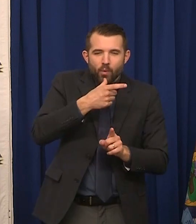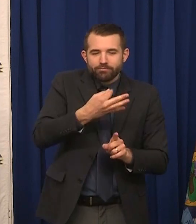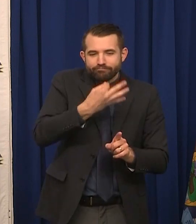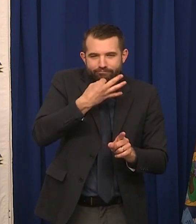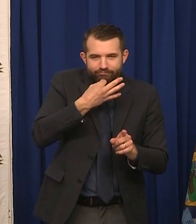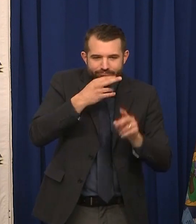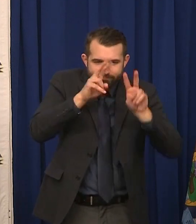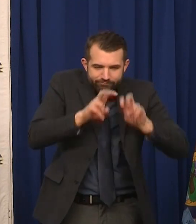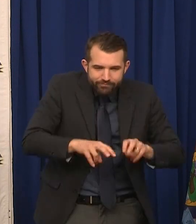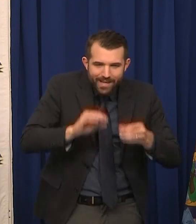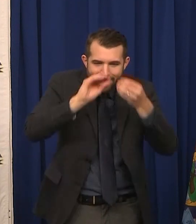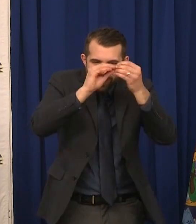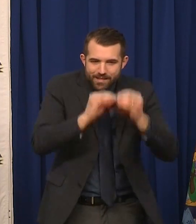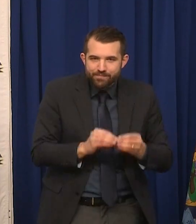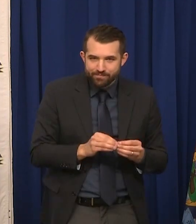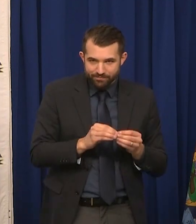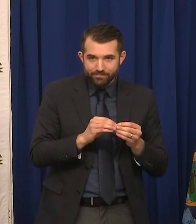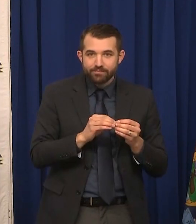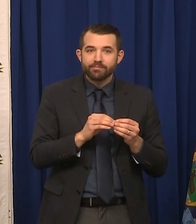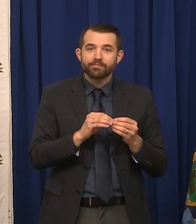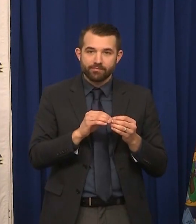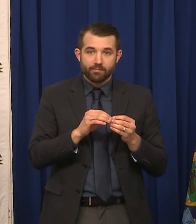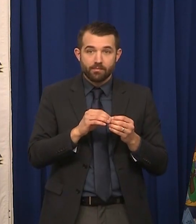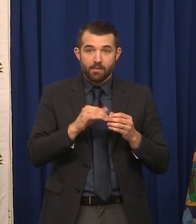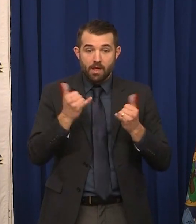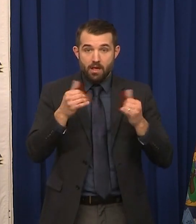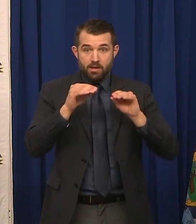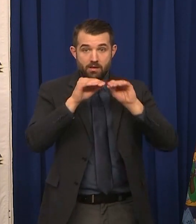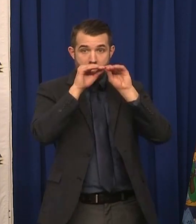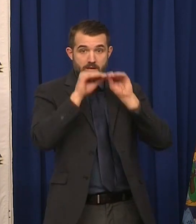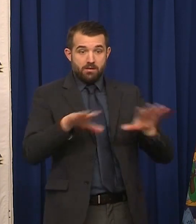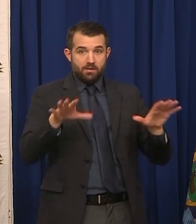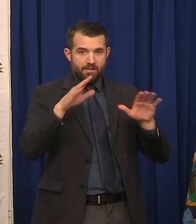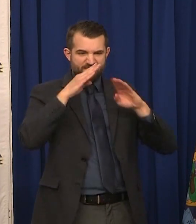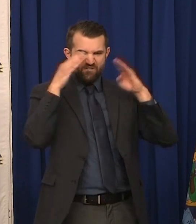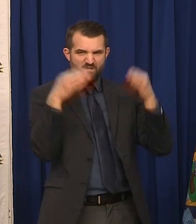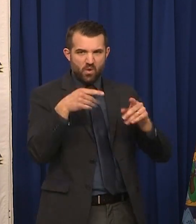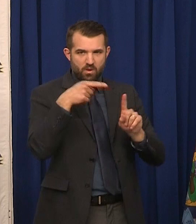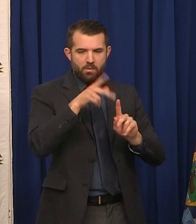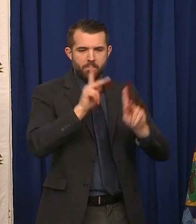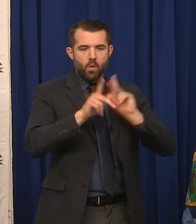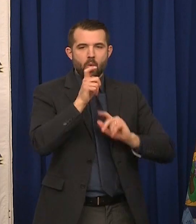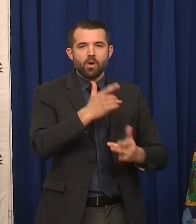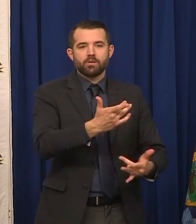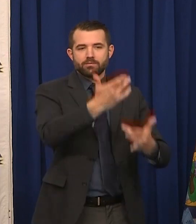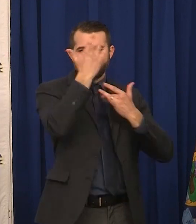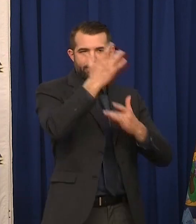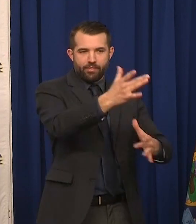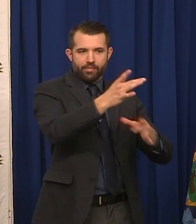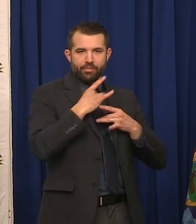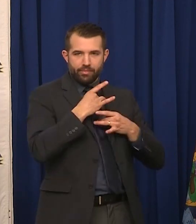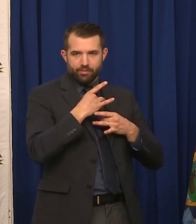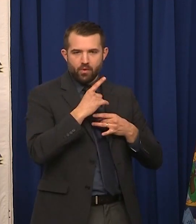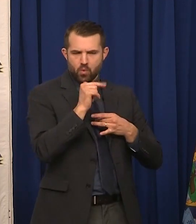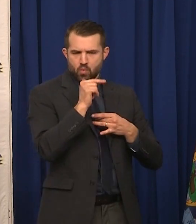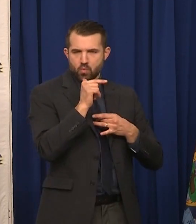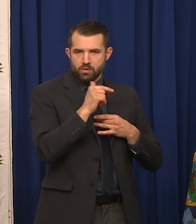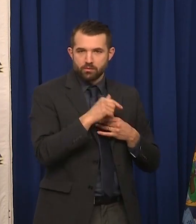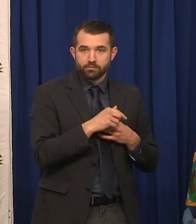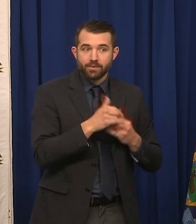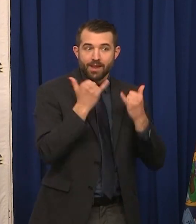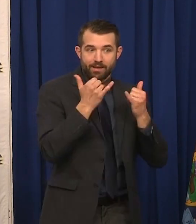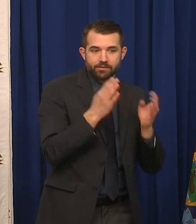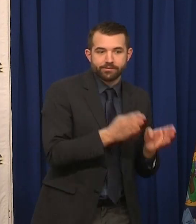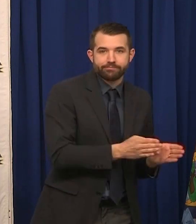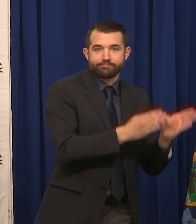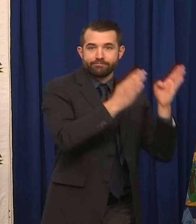our focus is first and foremost on those who are ill. And then now that we've got a sizable number of folks who have recovered, we then